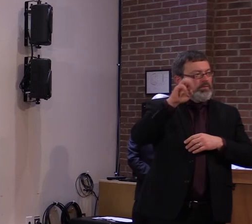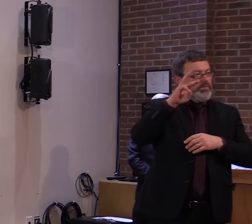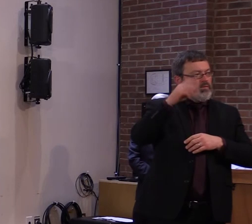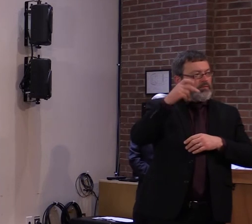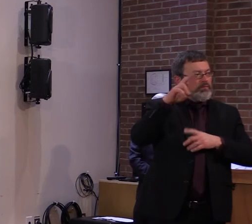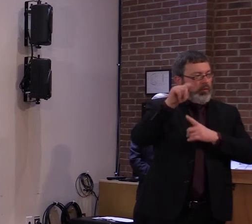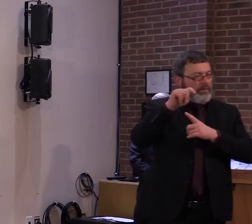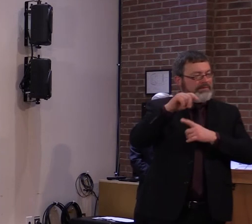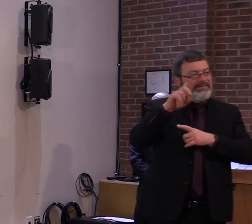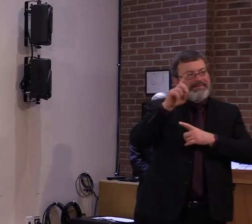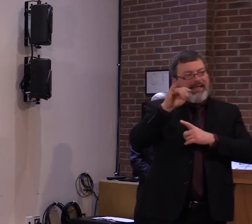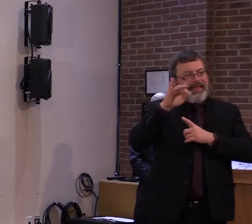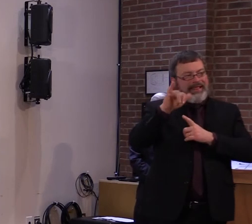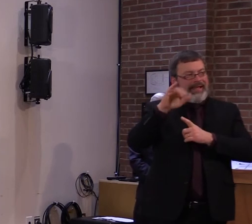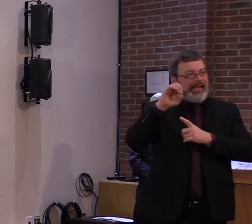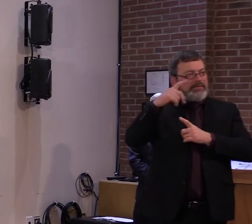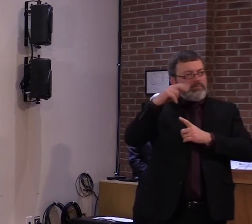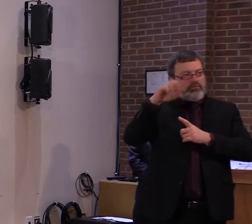Yes, good morning.